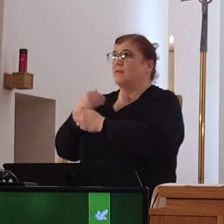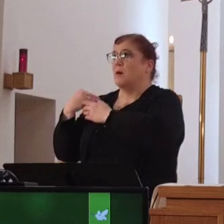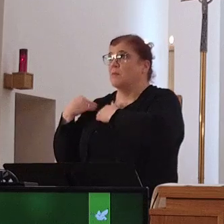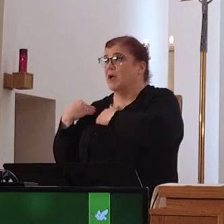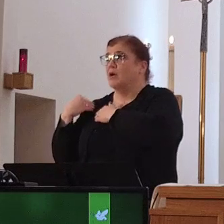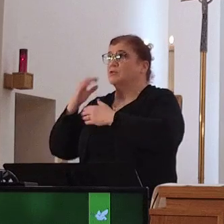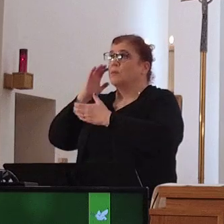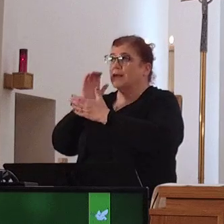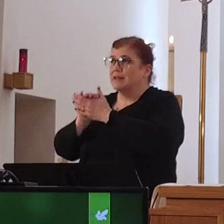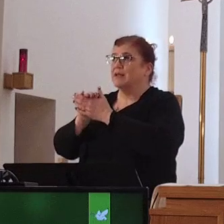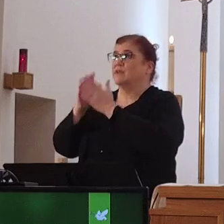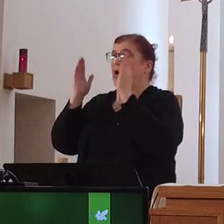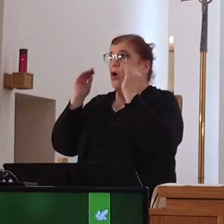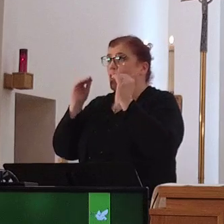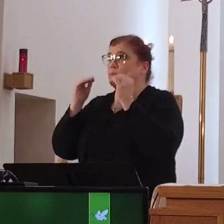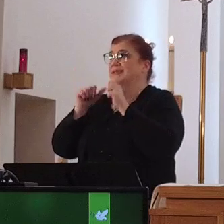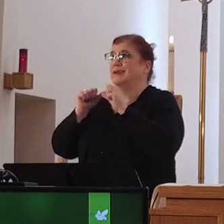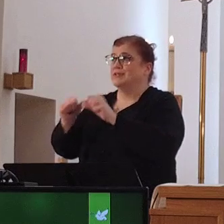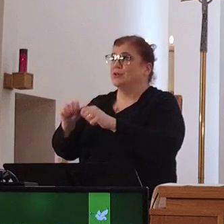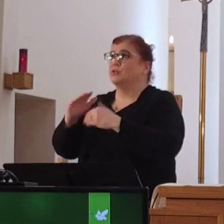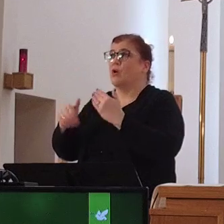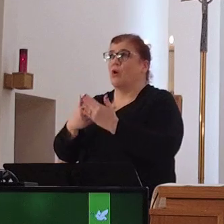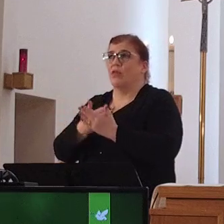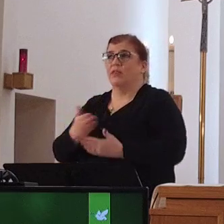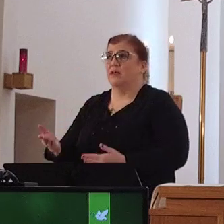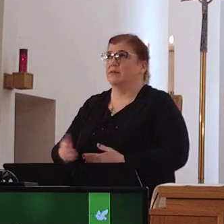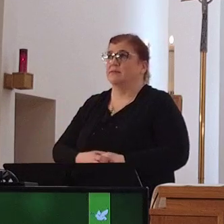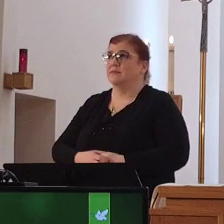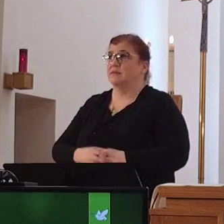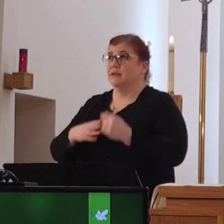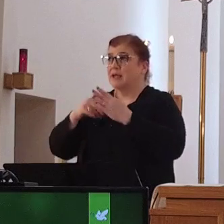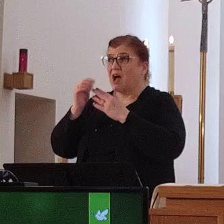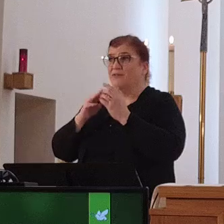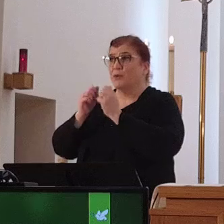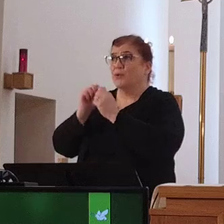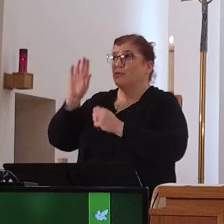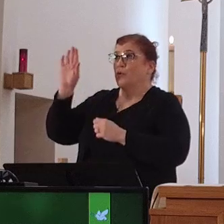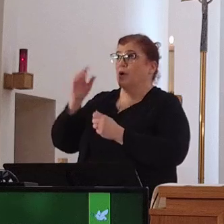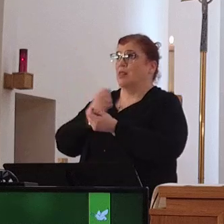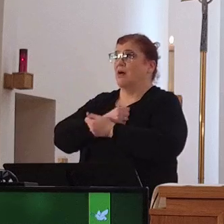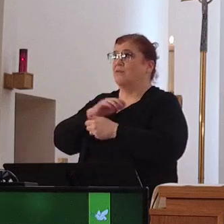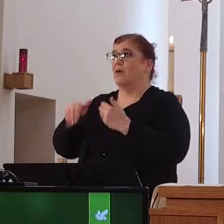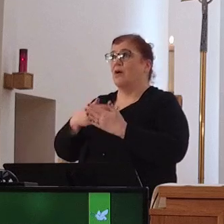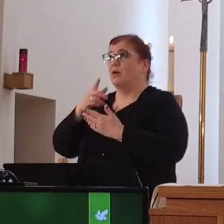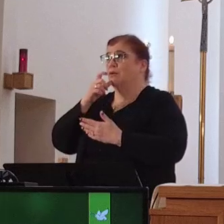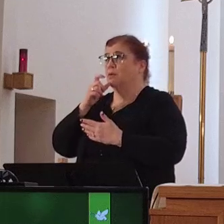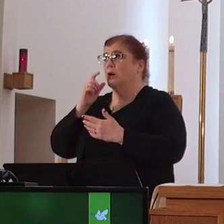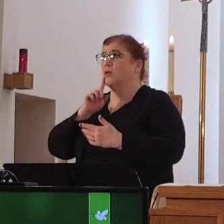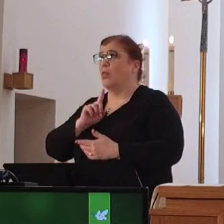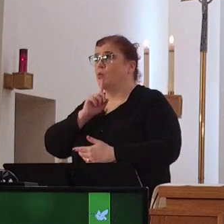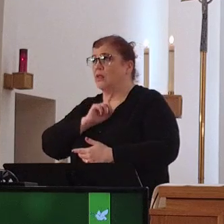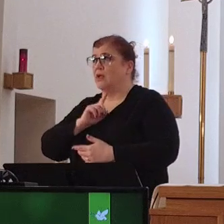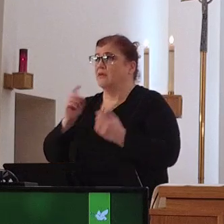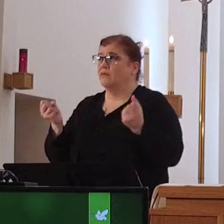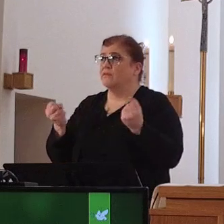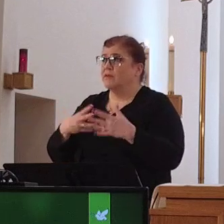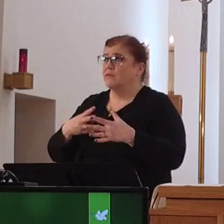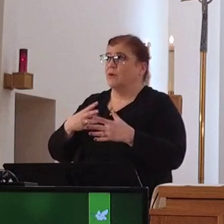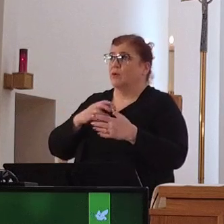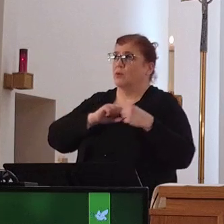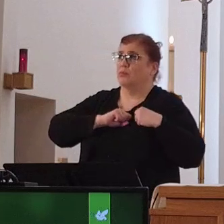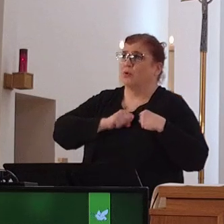believes, hopes, and endures all things. Comfort with your love all who are lonely, fearful,